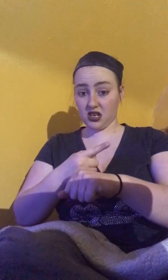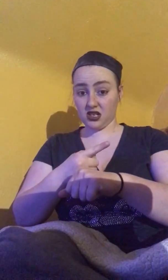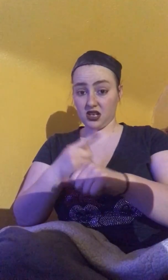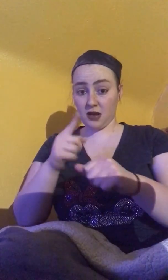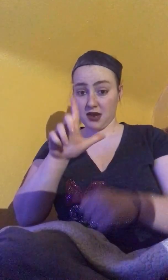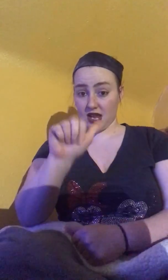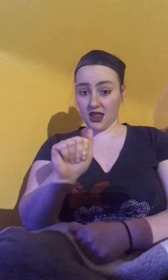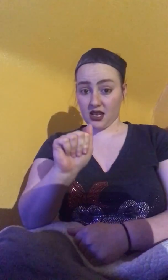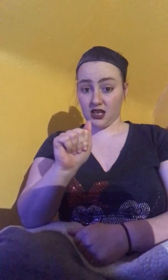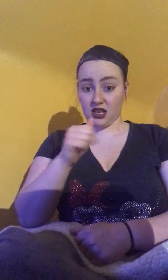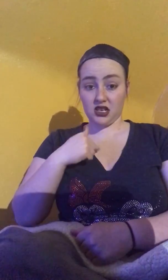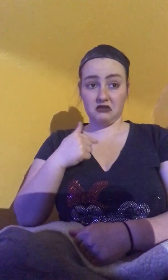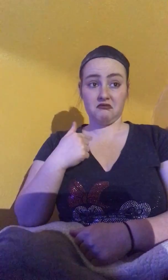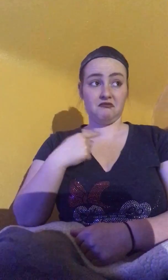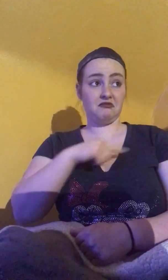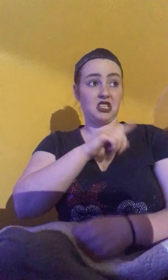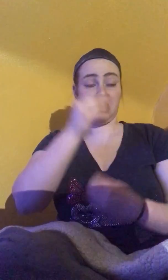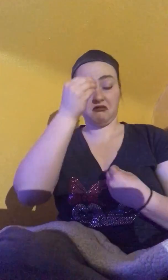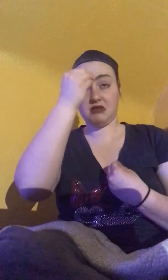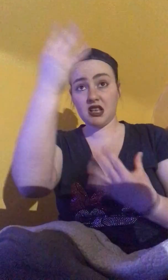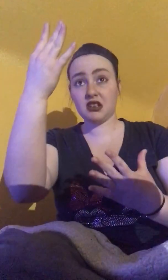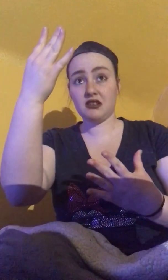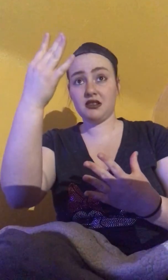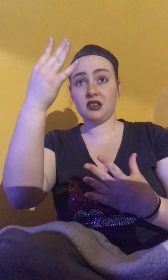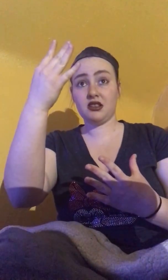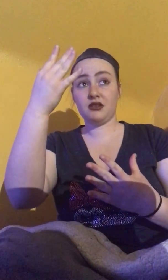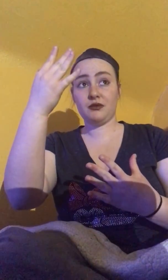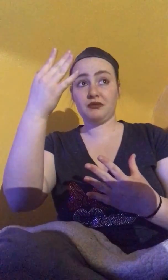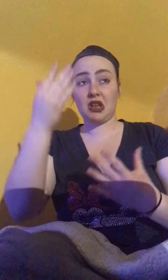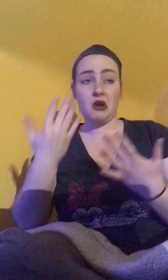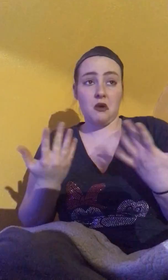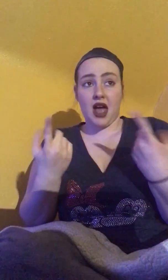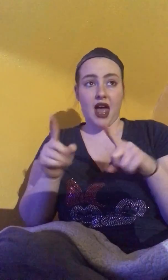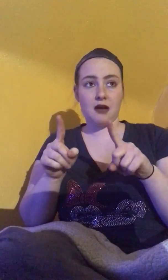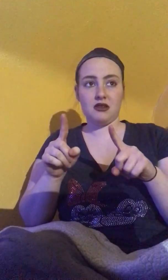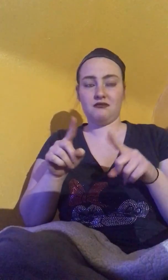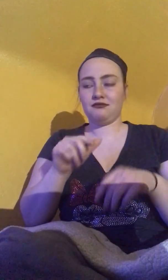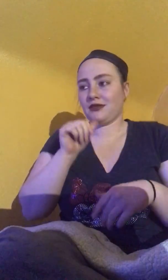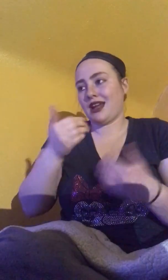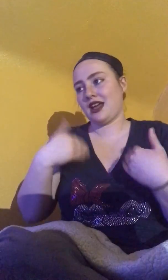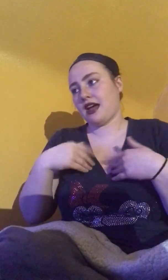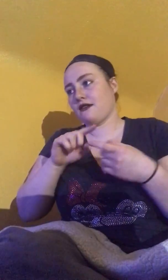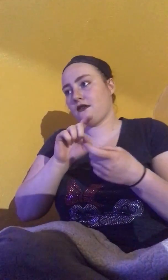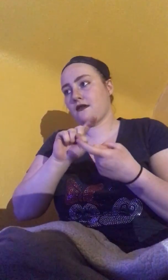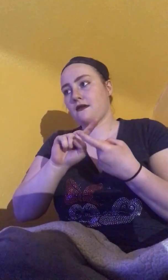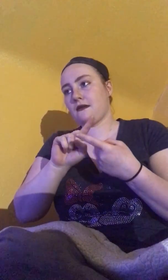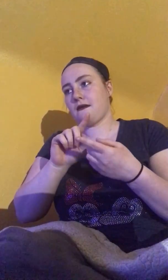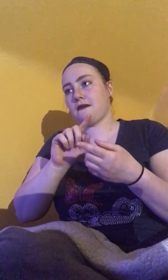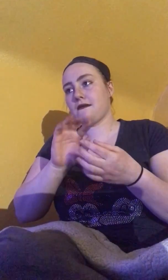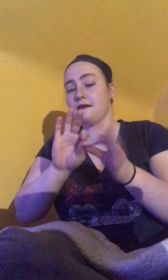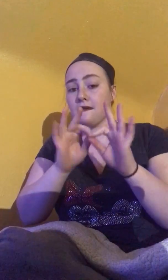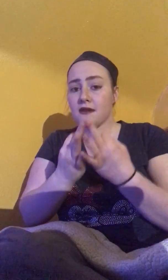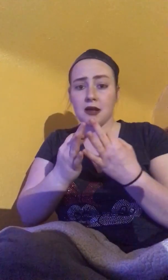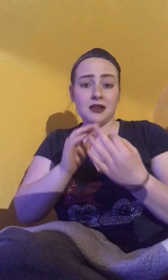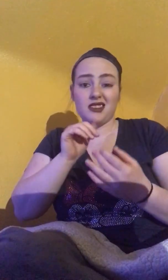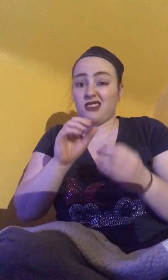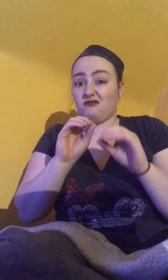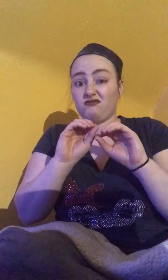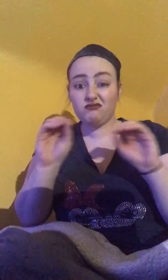shared in that meeting just a complete wreck about how she doesn't have any family, she doesn't have anything, and she's basically